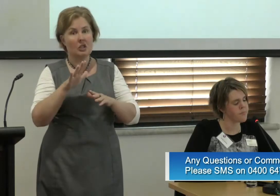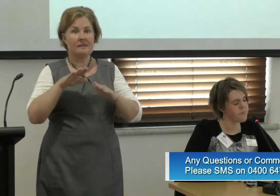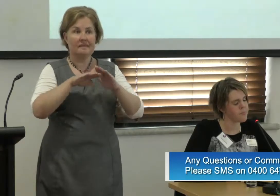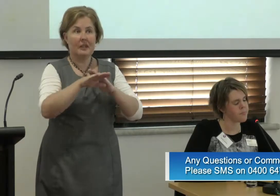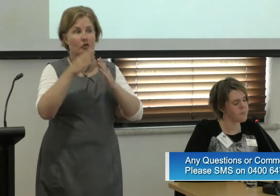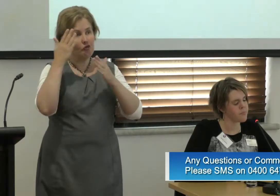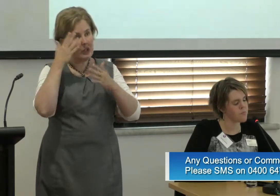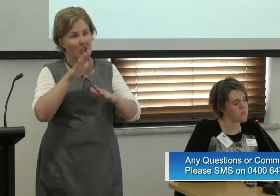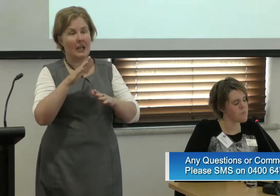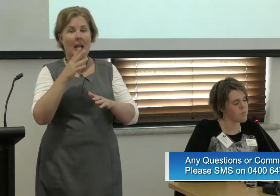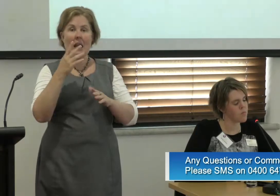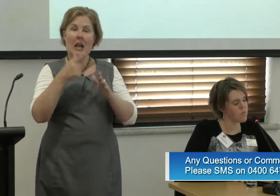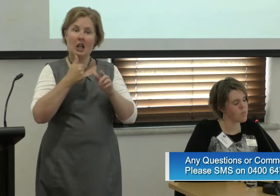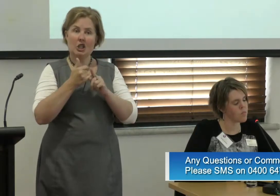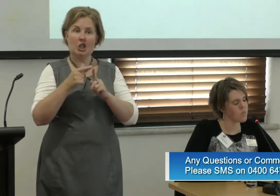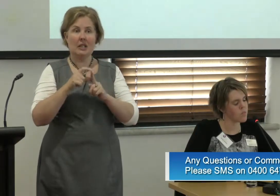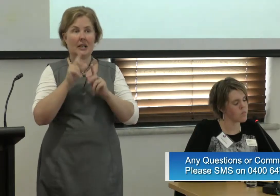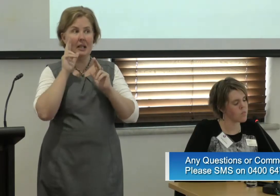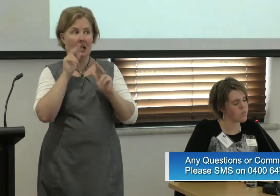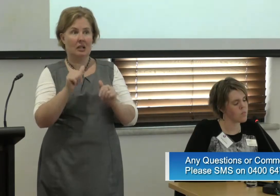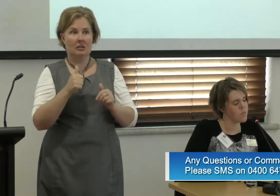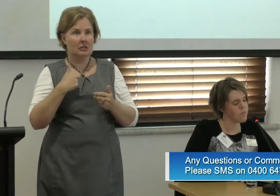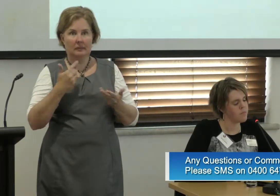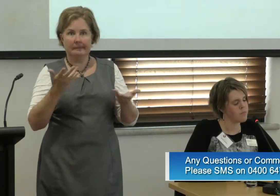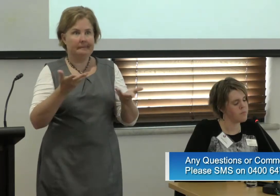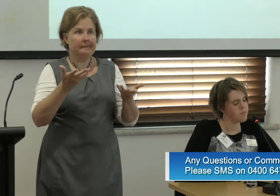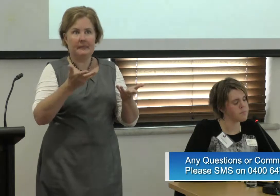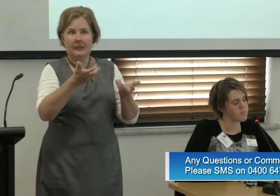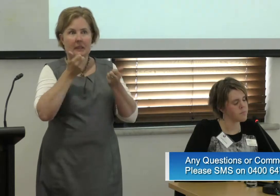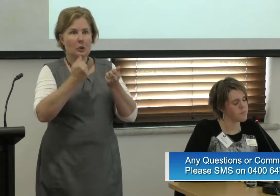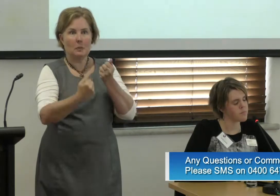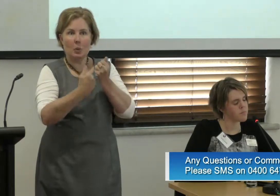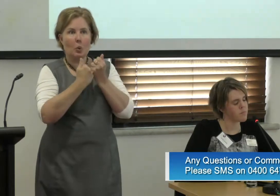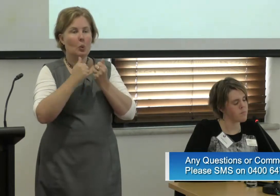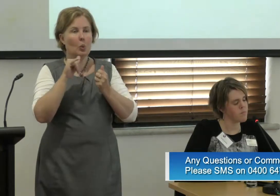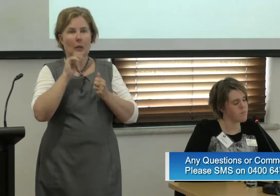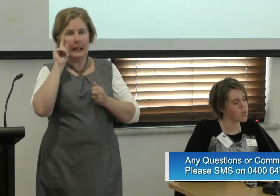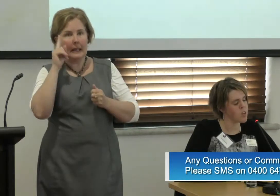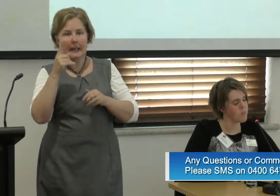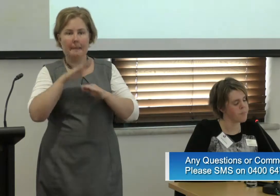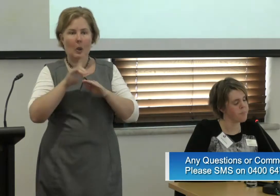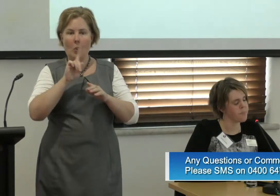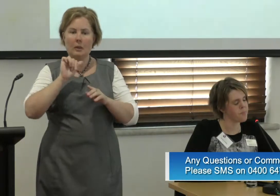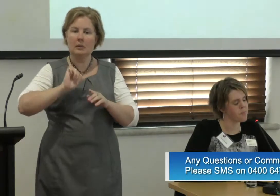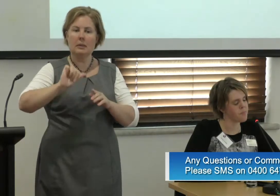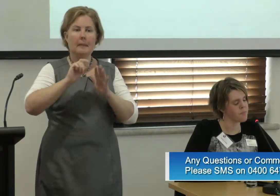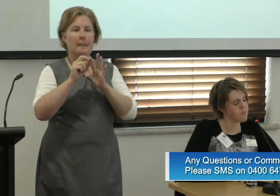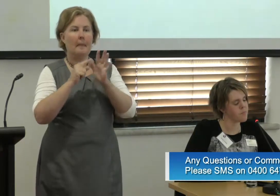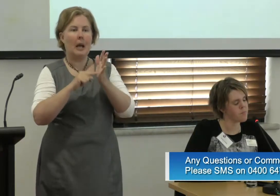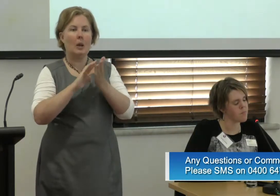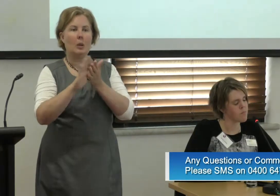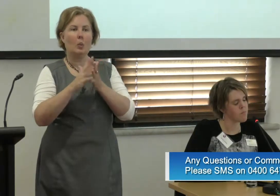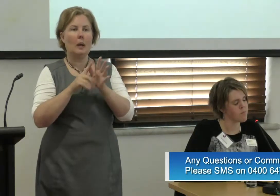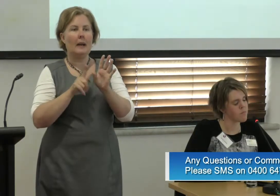I haven't been able to get any support whatsoever or knowledge about the pathway for people with an NDIS package.